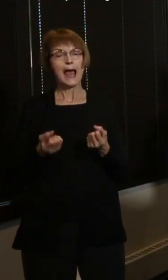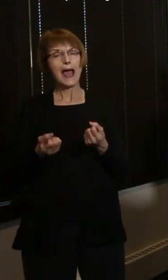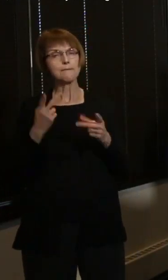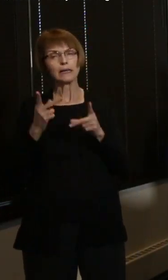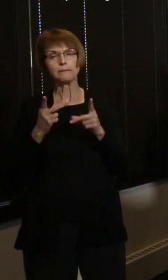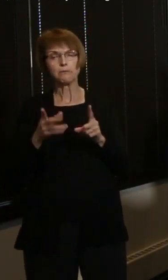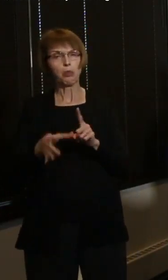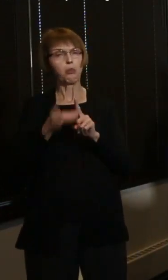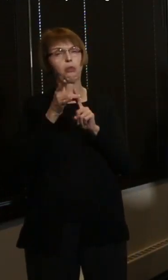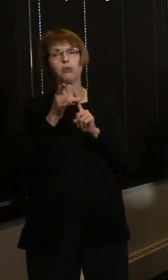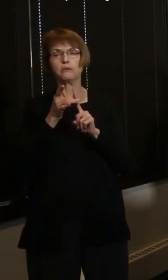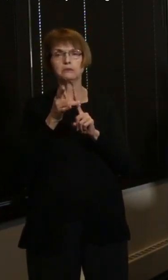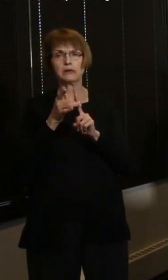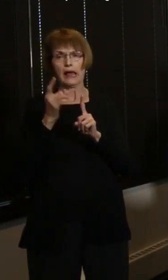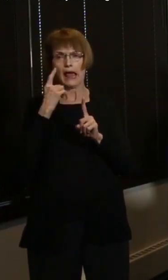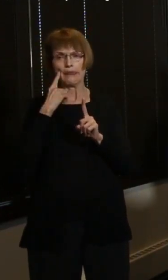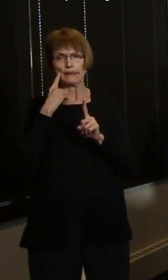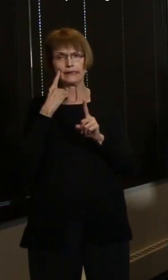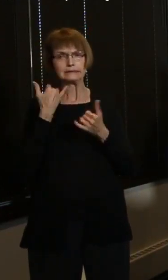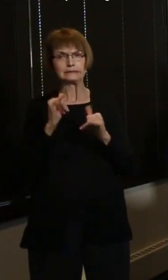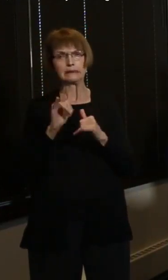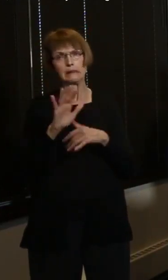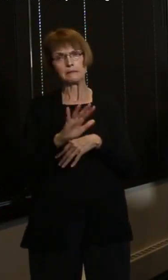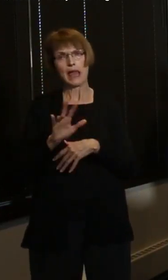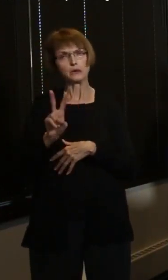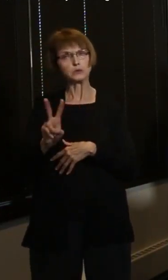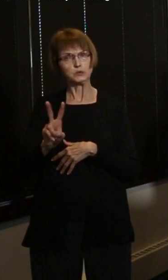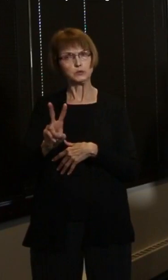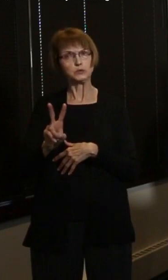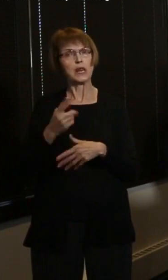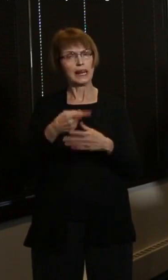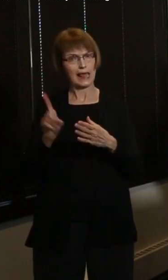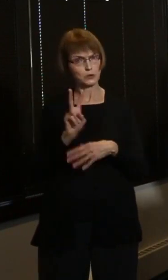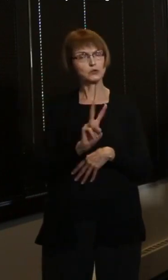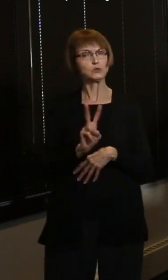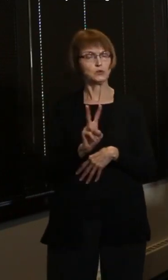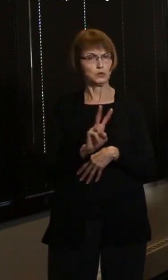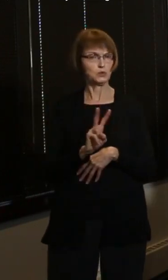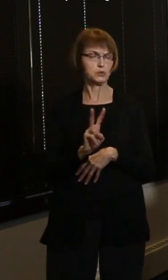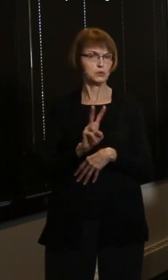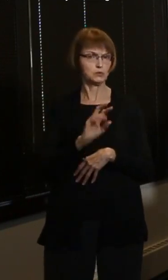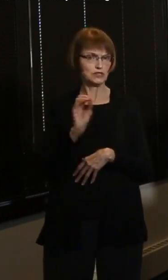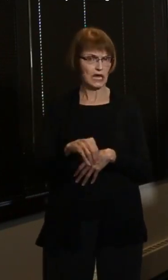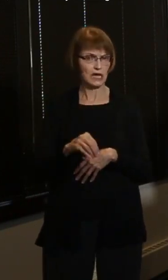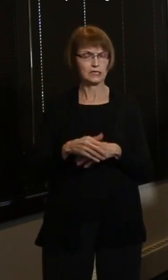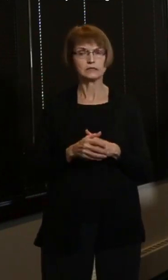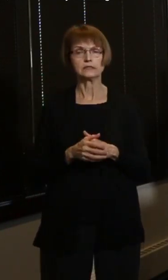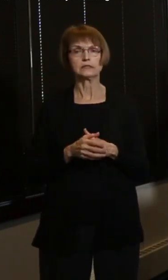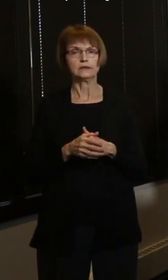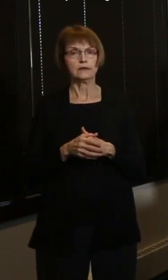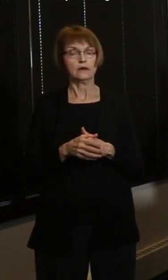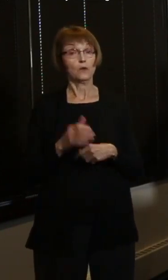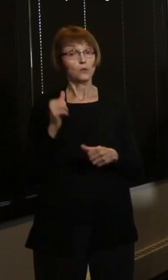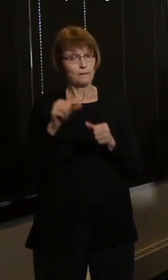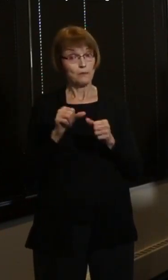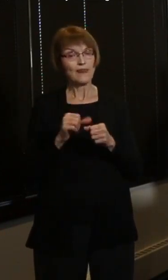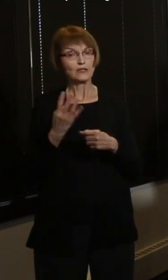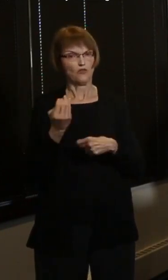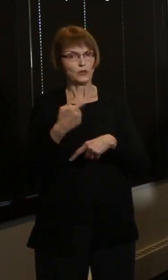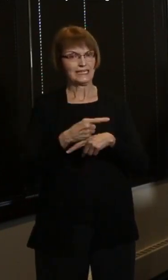2. I think it was around 2 last week when we did our report. Again, this is a sum of the past 14